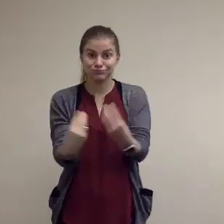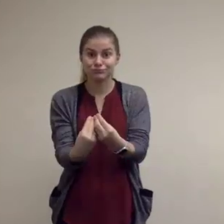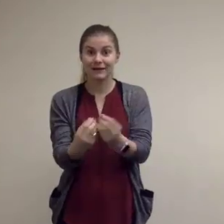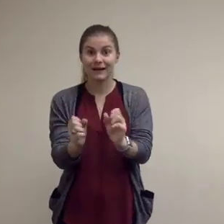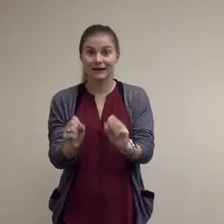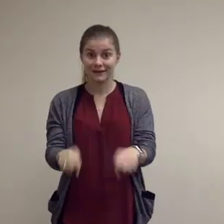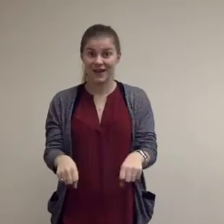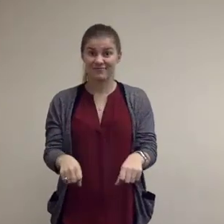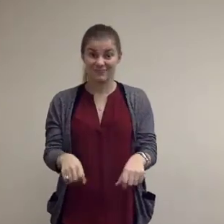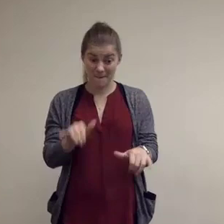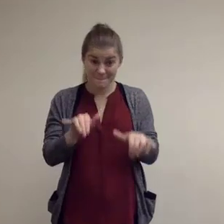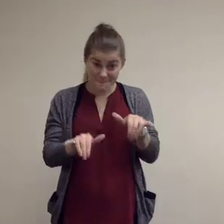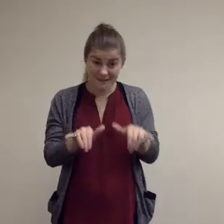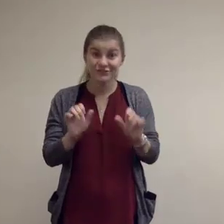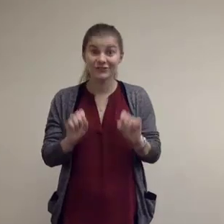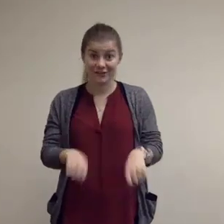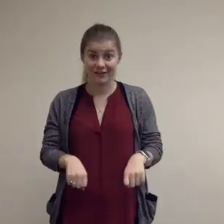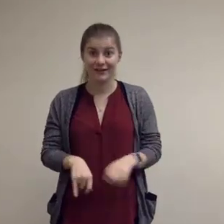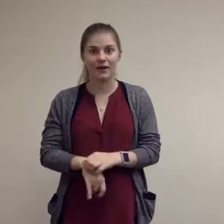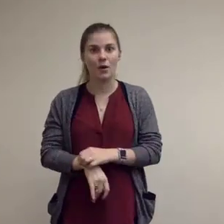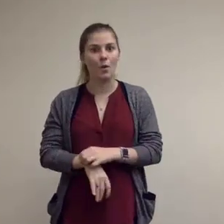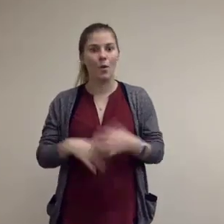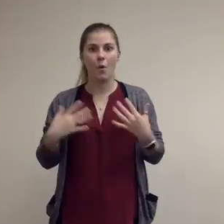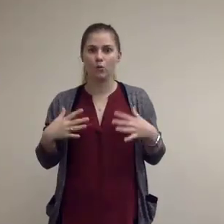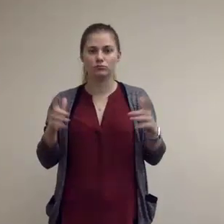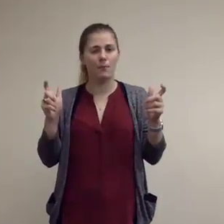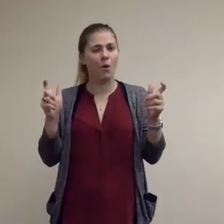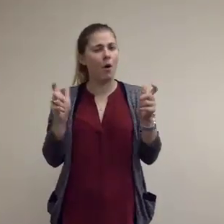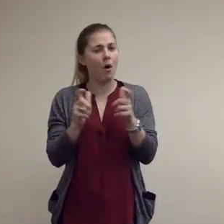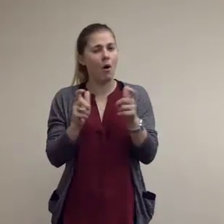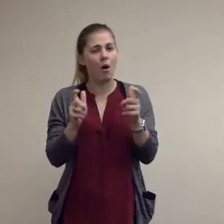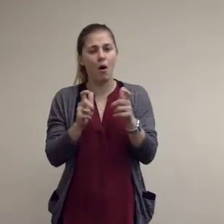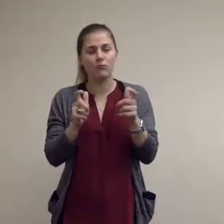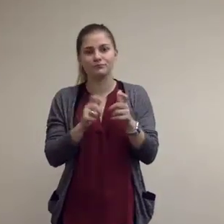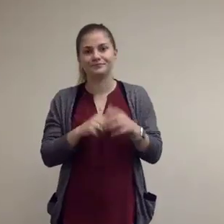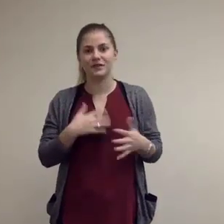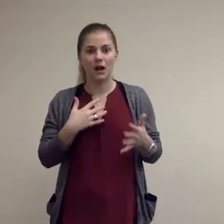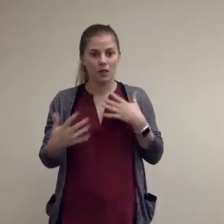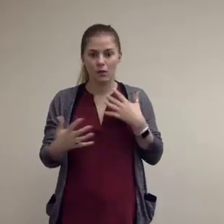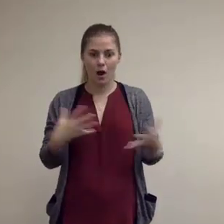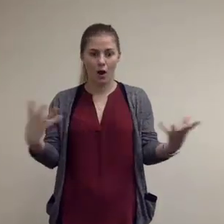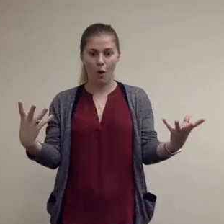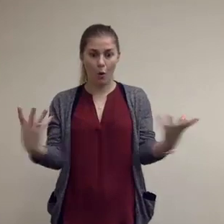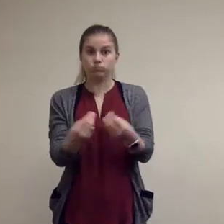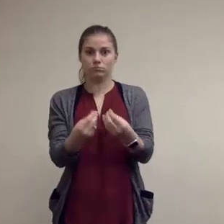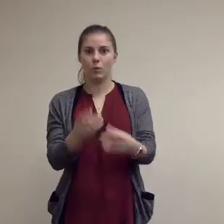measured. It is very, very small. Otherwise, you go crash, slamming up against them all the time. So it would be really hard